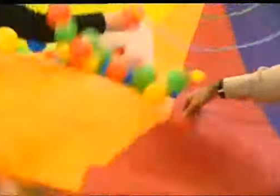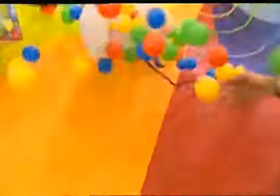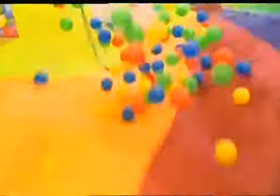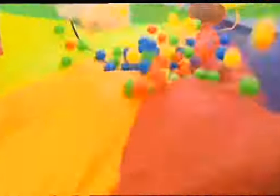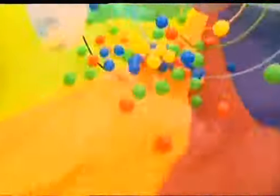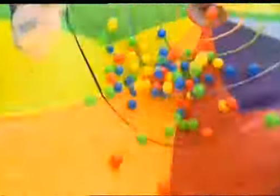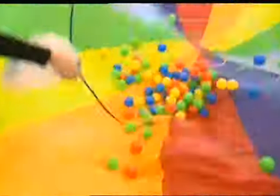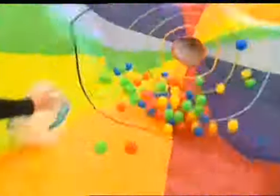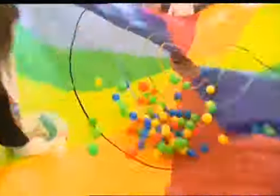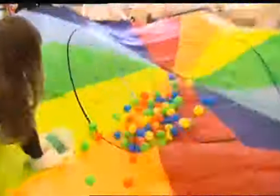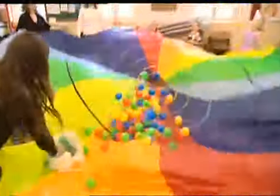And this looks like great fun.